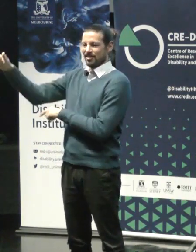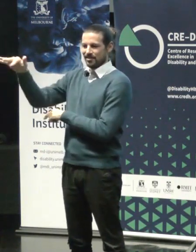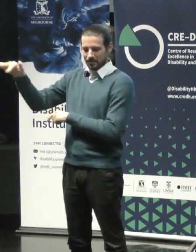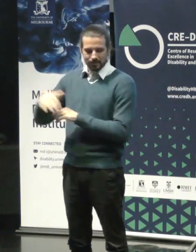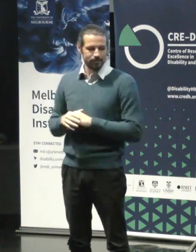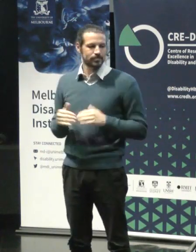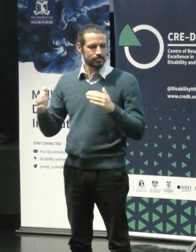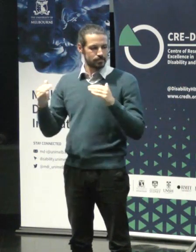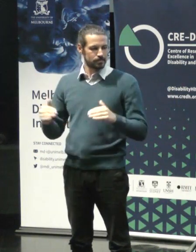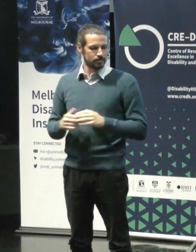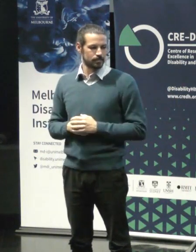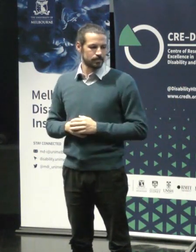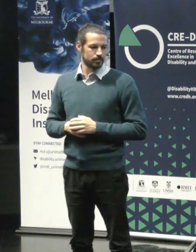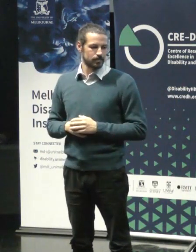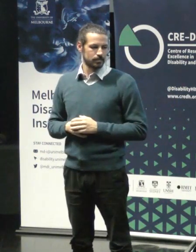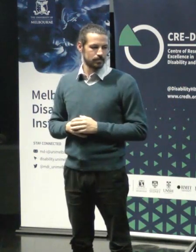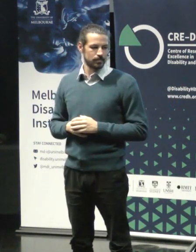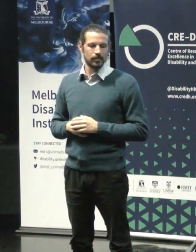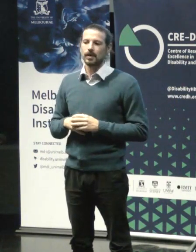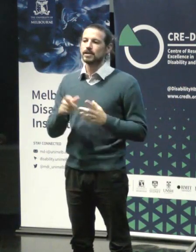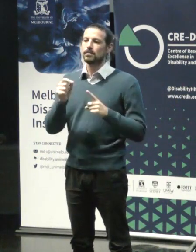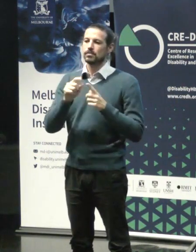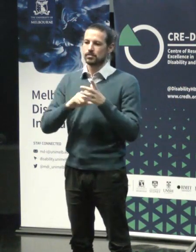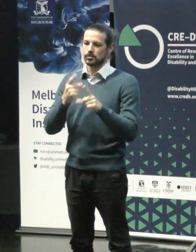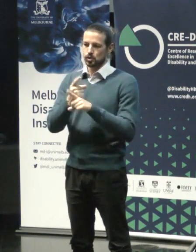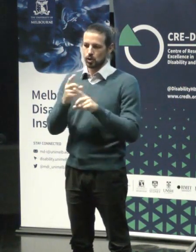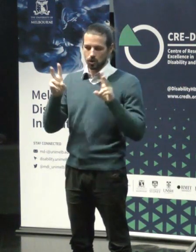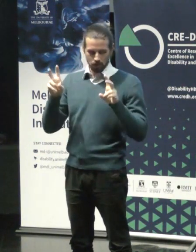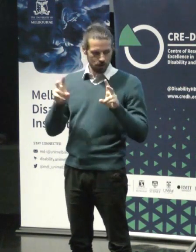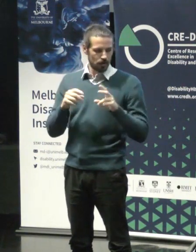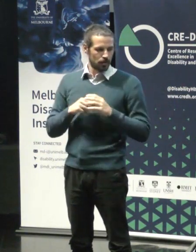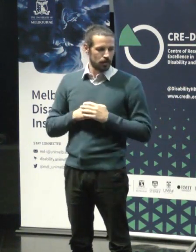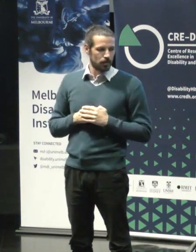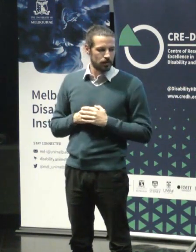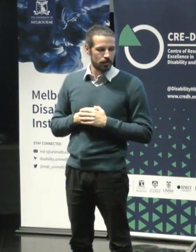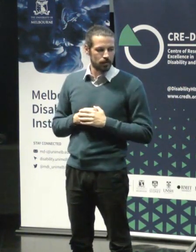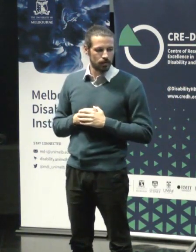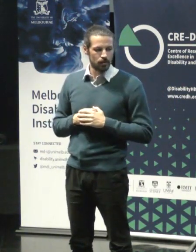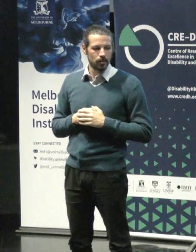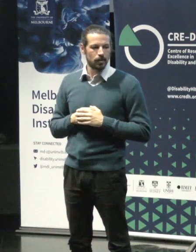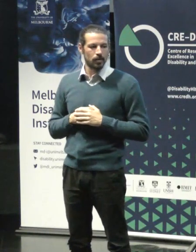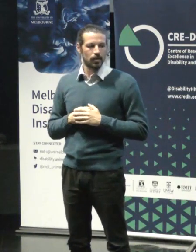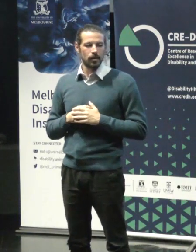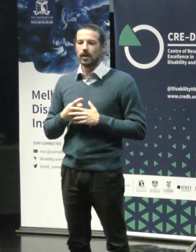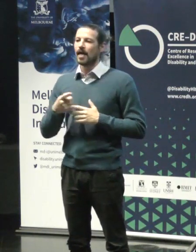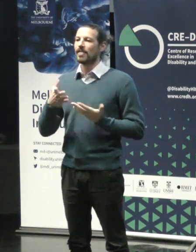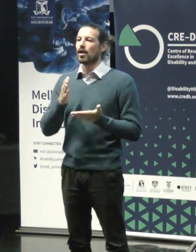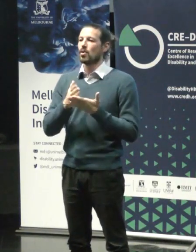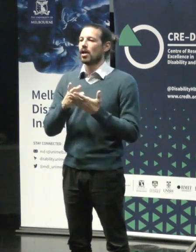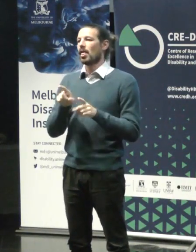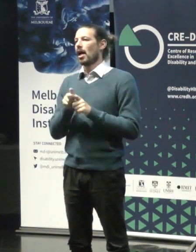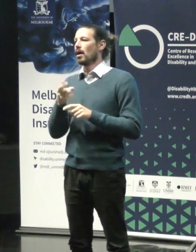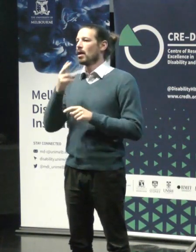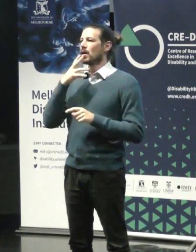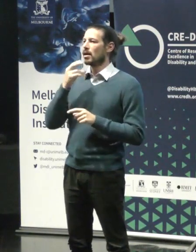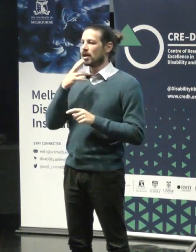feelings. So this is a personal assistant that people can take instead of showing too much gratitude. They take it for granted. That can